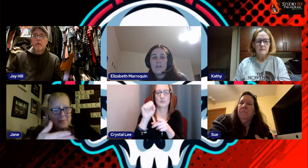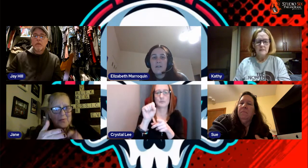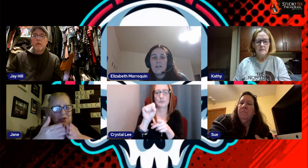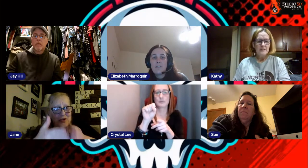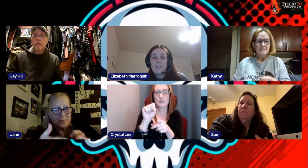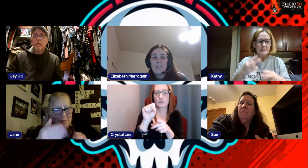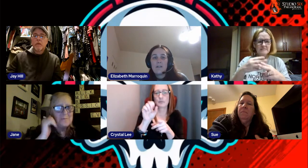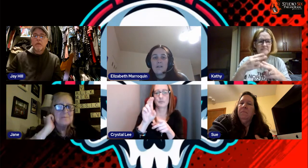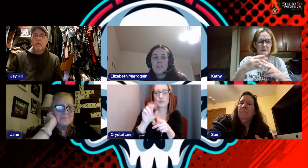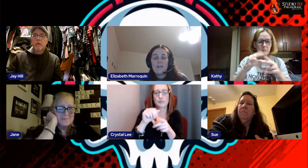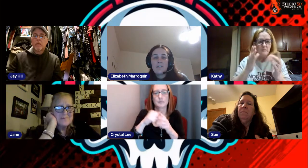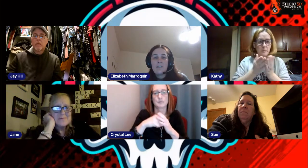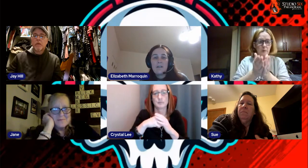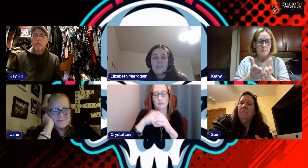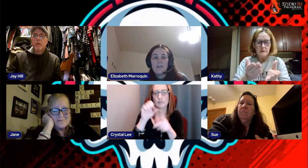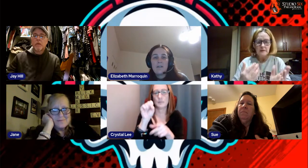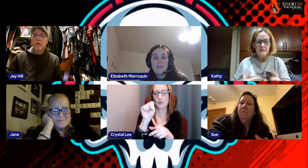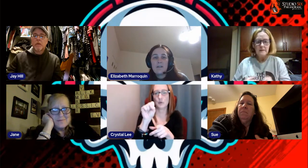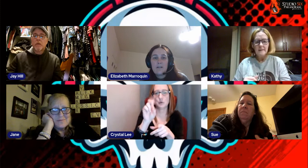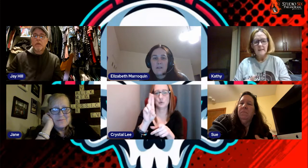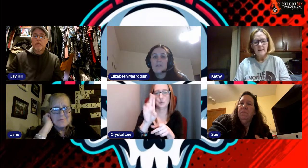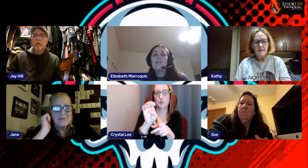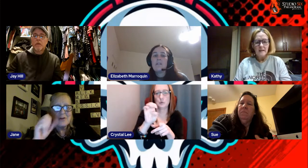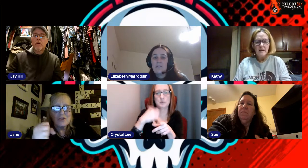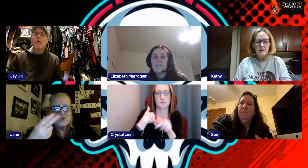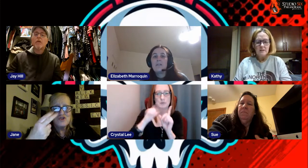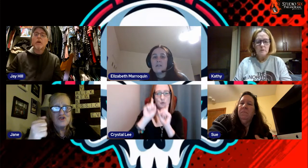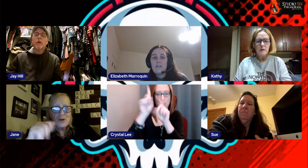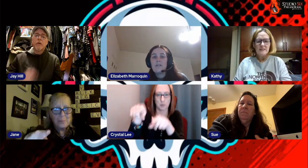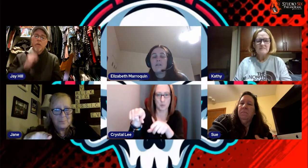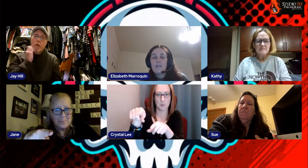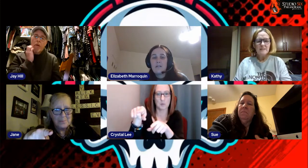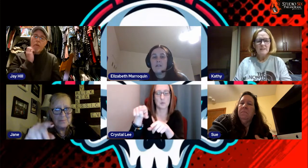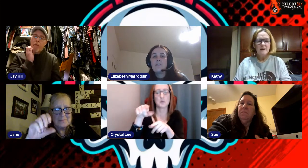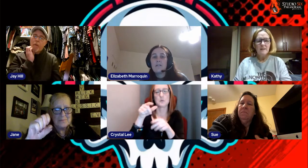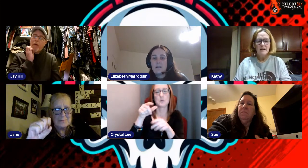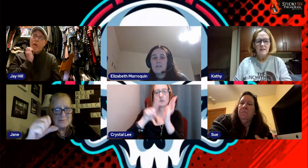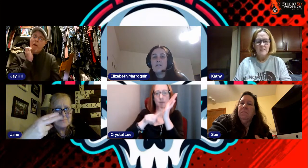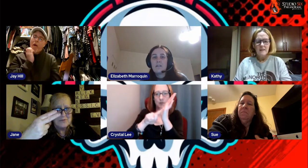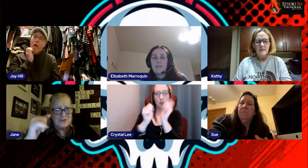Okay, I guess it's the name of a boat. Oh, okay.